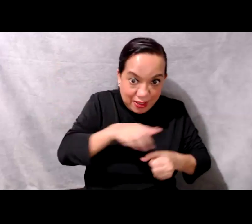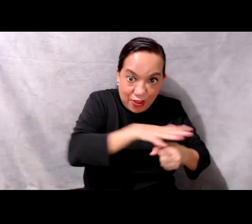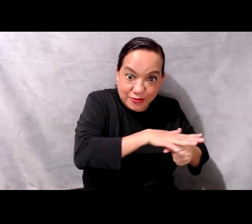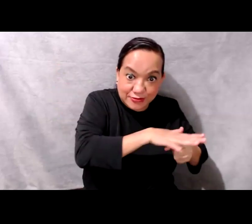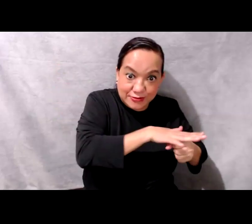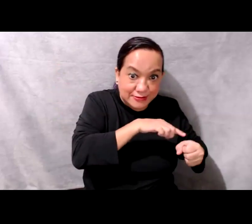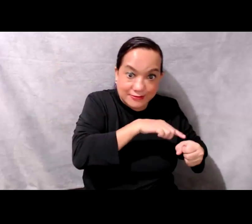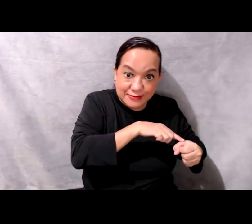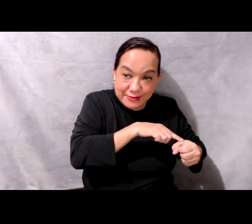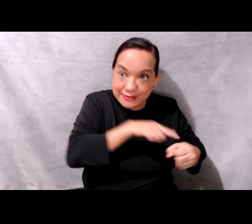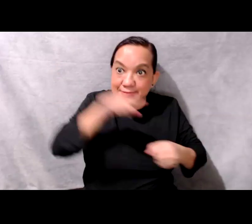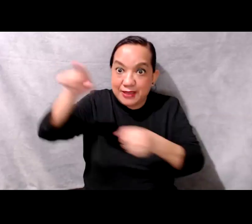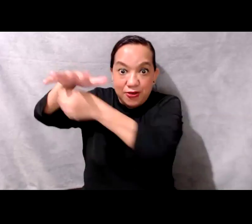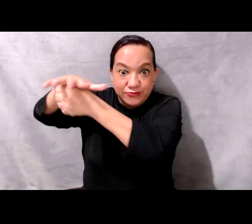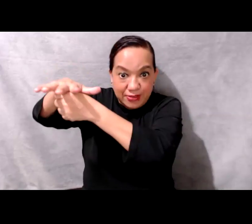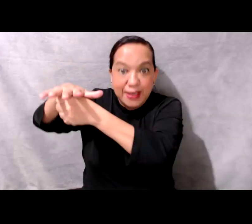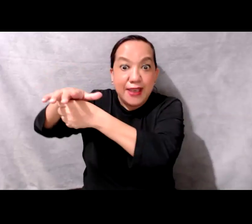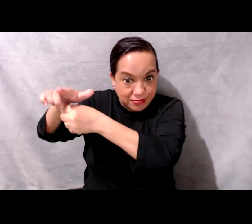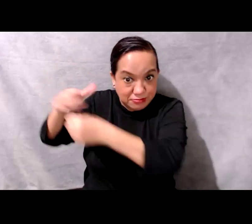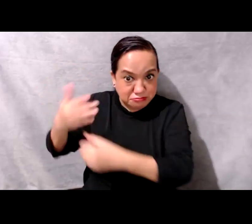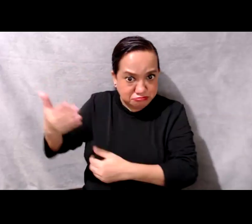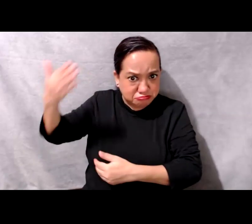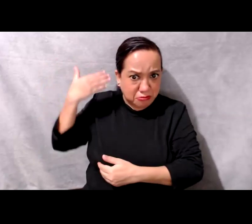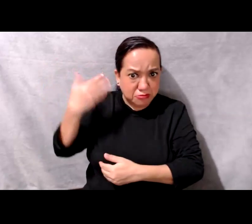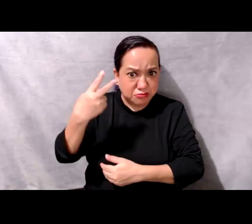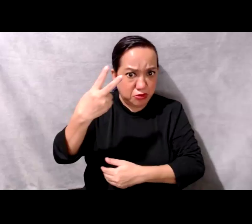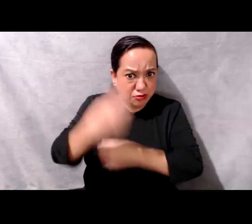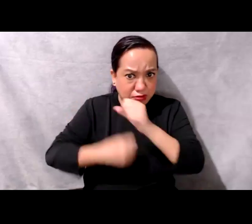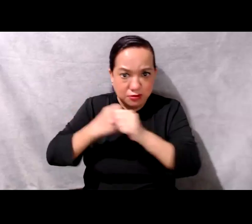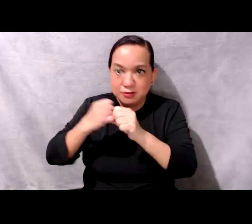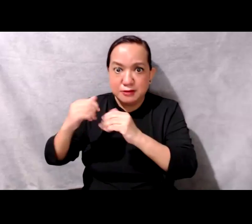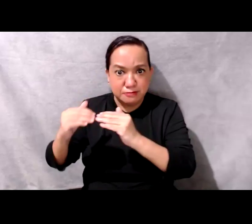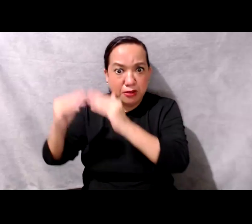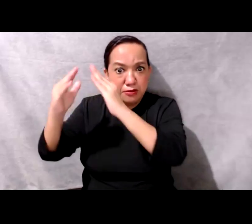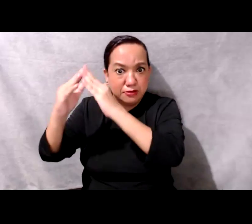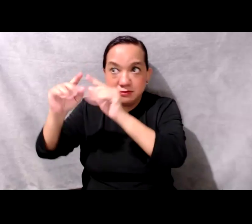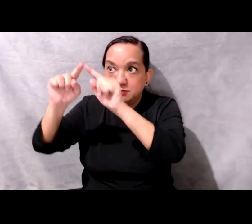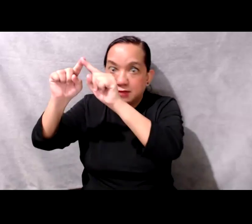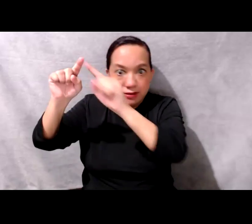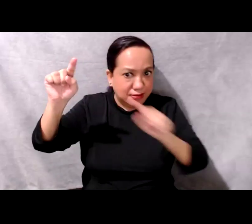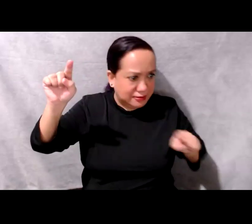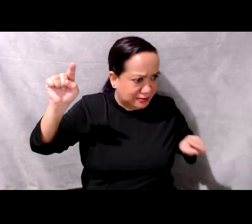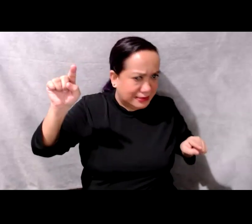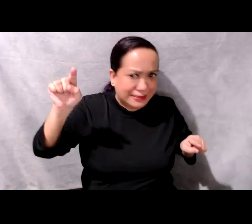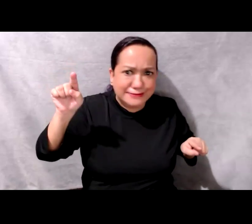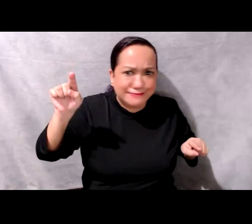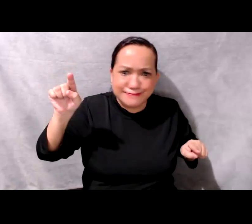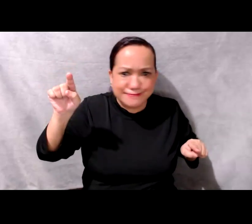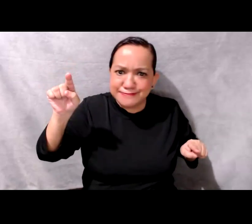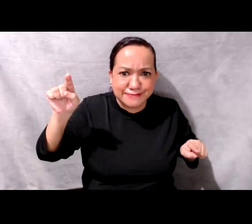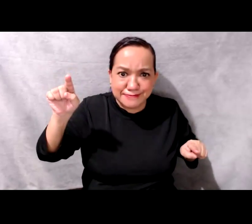the situations have very much changed right now. So none of these legislations are ready for